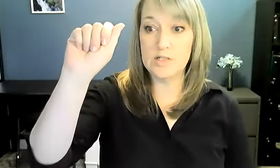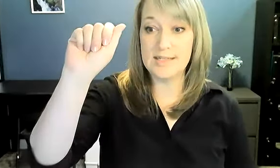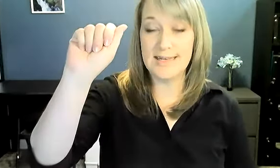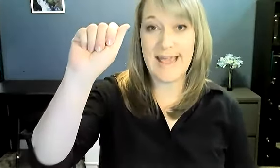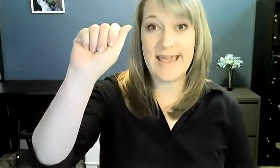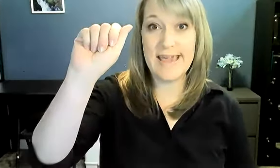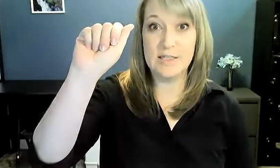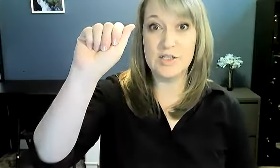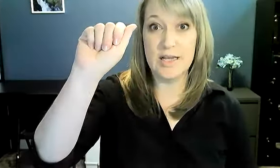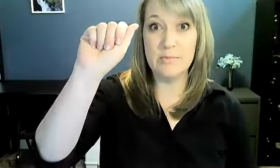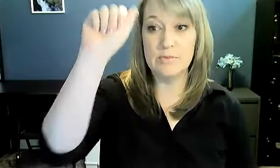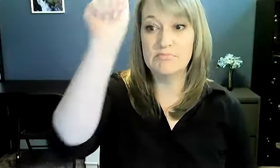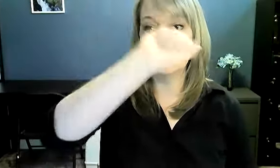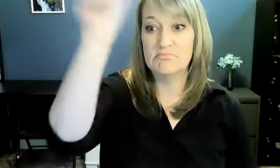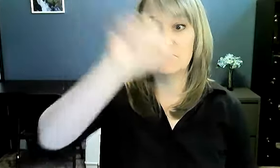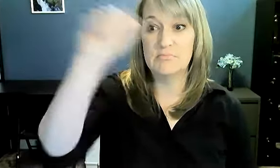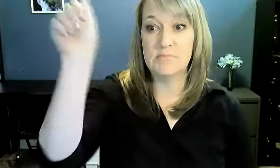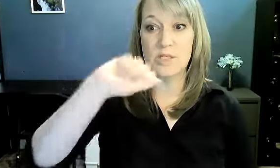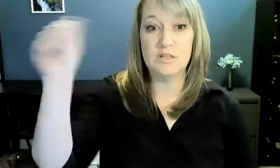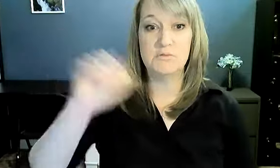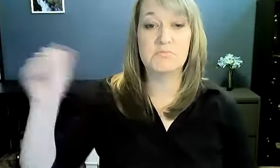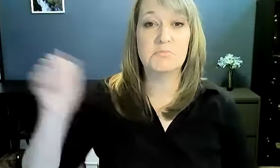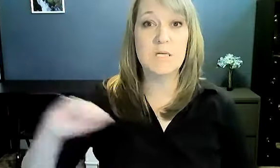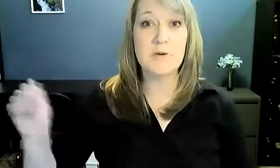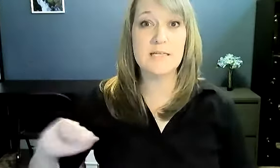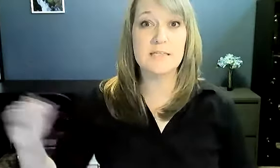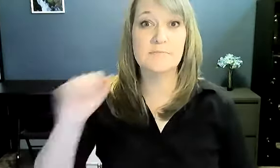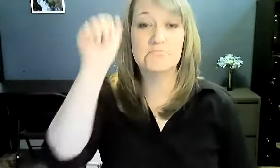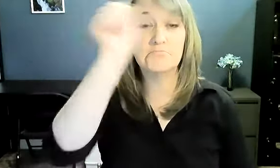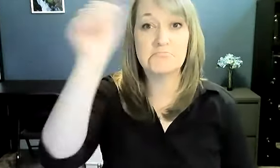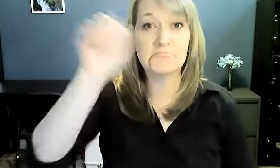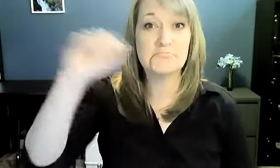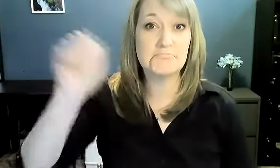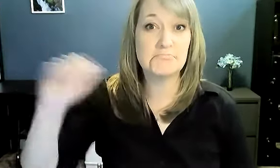just an A hand shape and you erase.